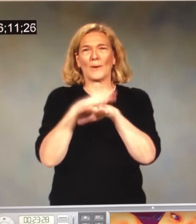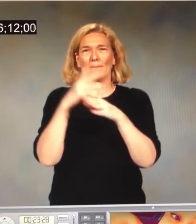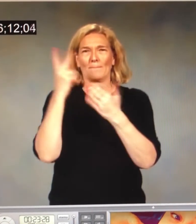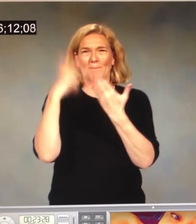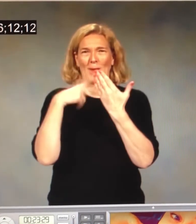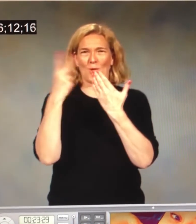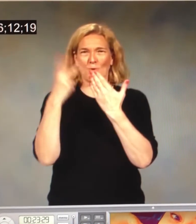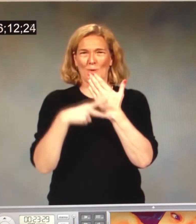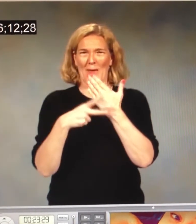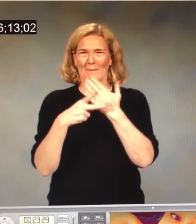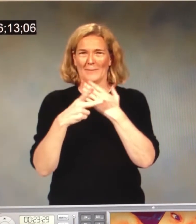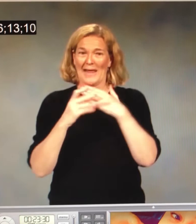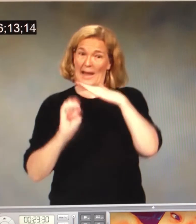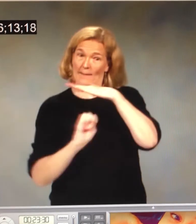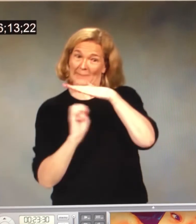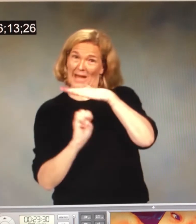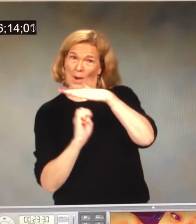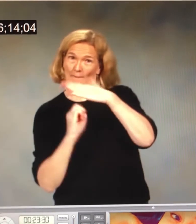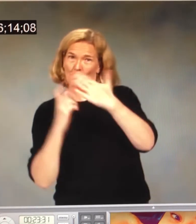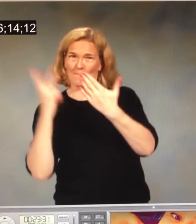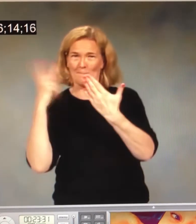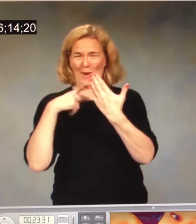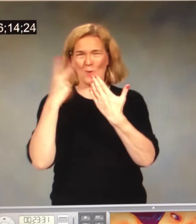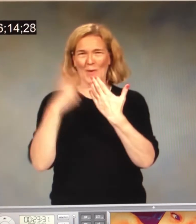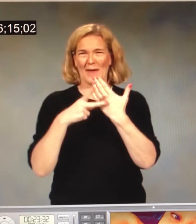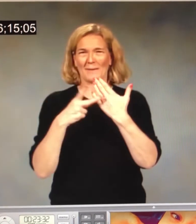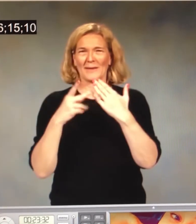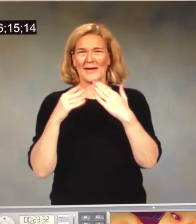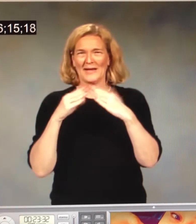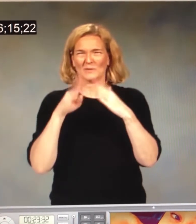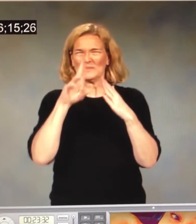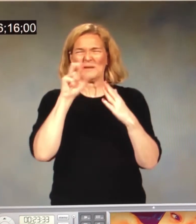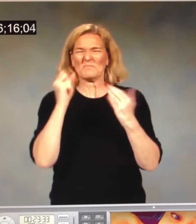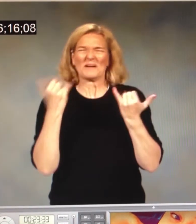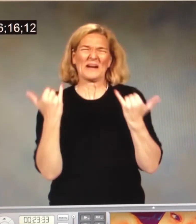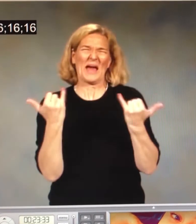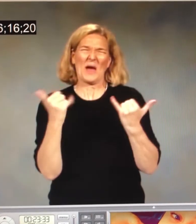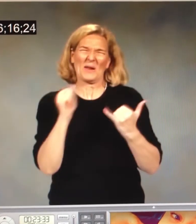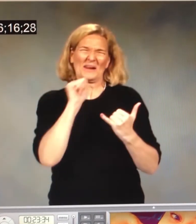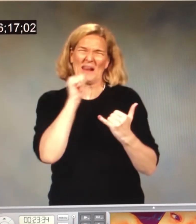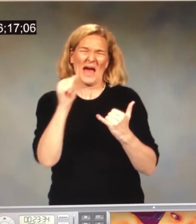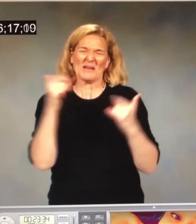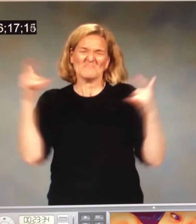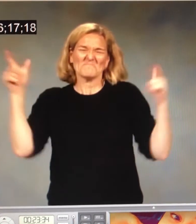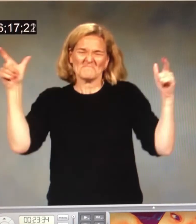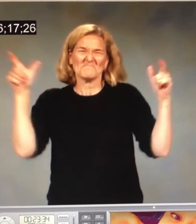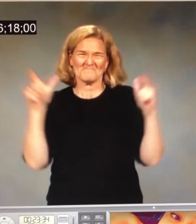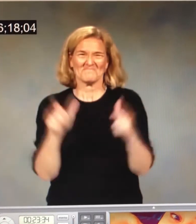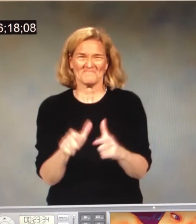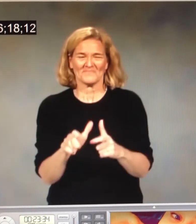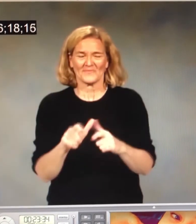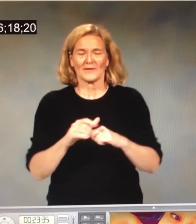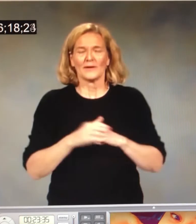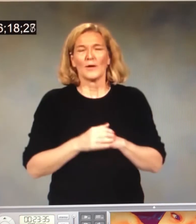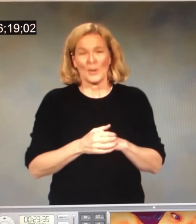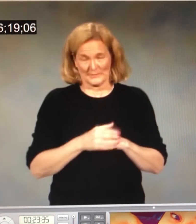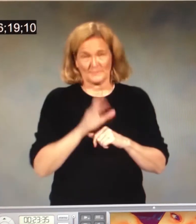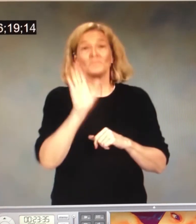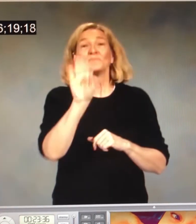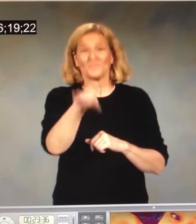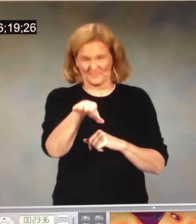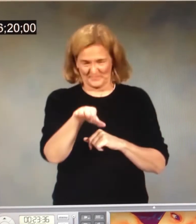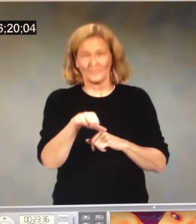And back then it used to be the largest mainstream program, or largest mainstream elementary